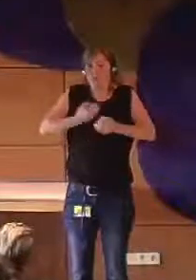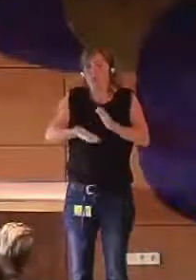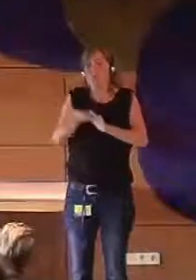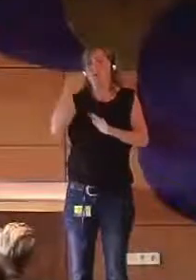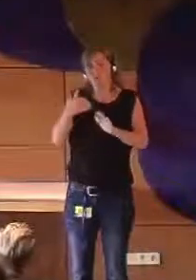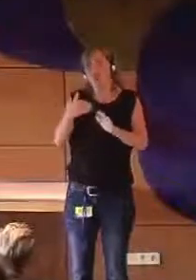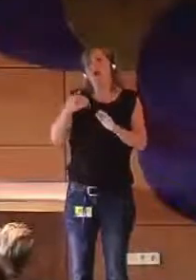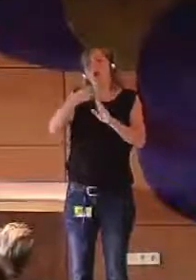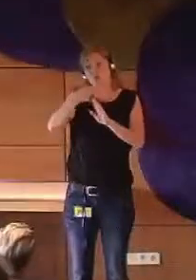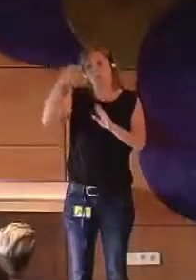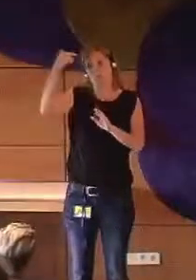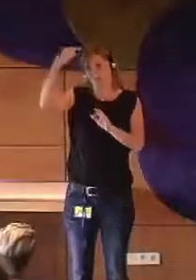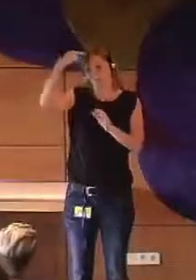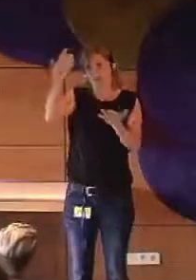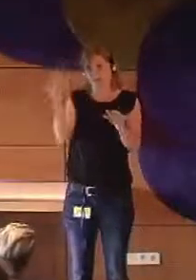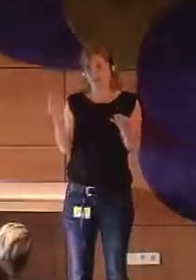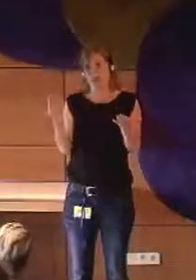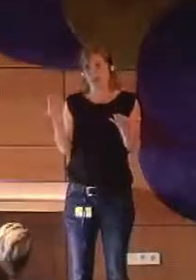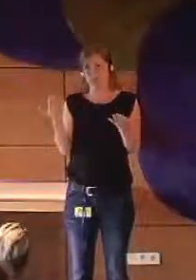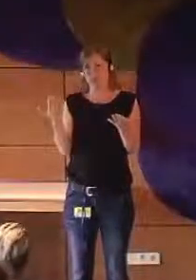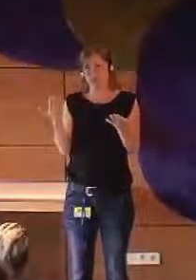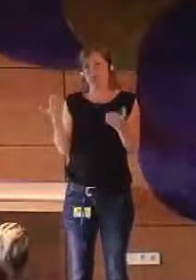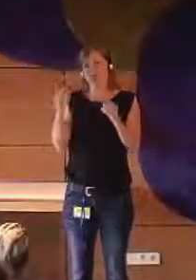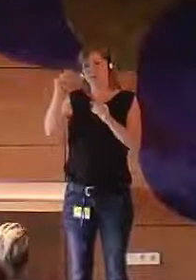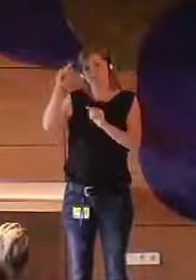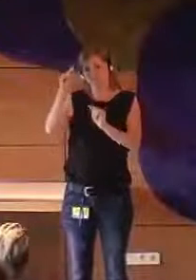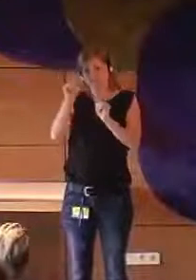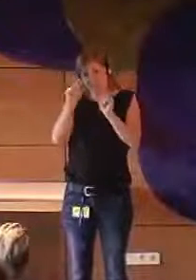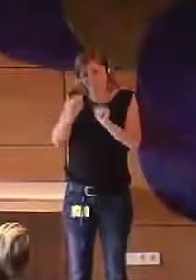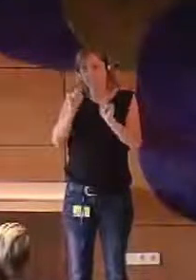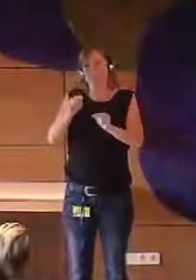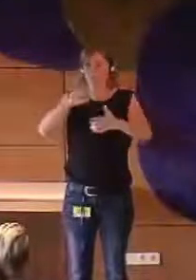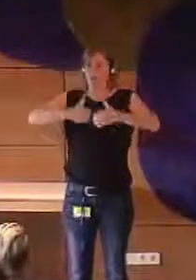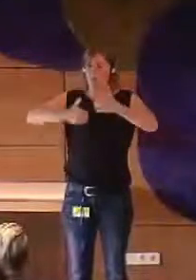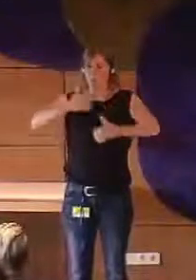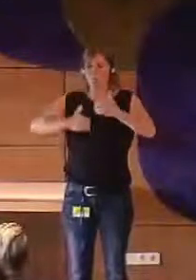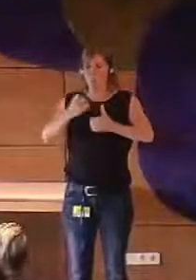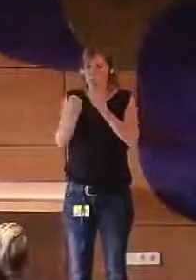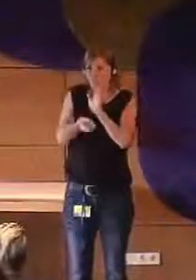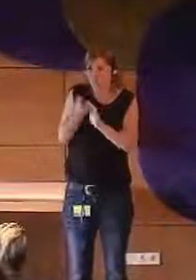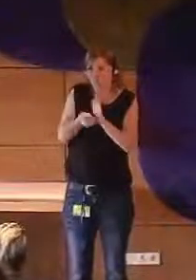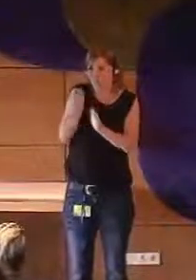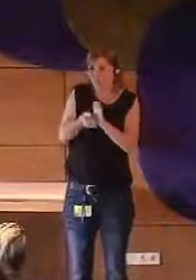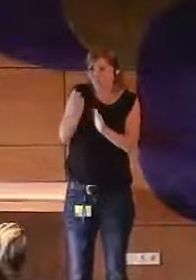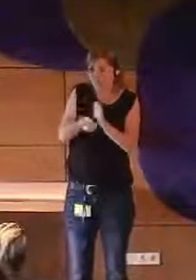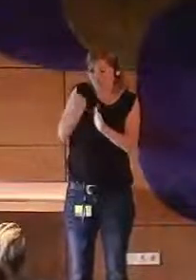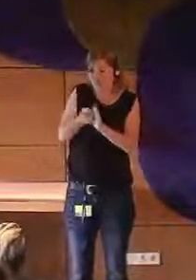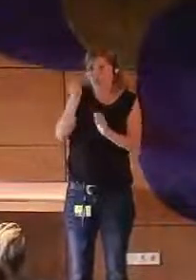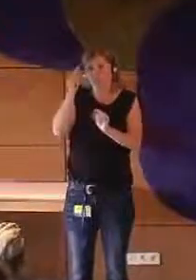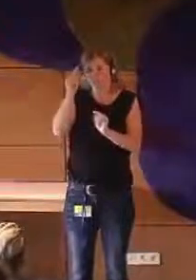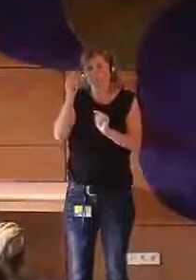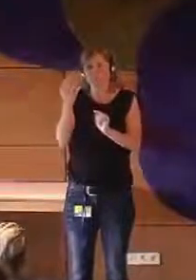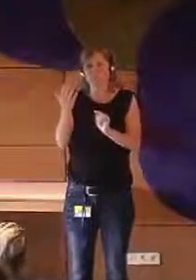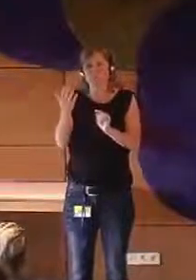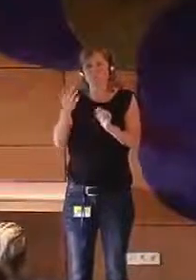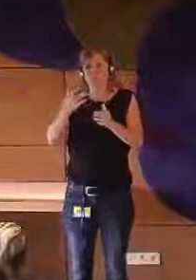which get the pituitary, which hangs under the brain to secrete hormones. These, in a boy,